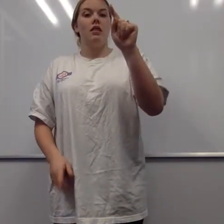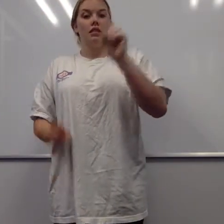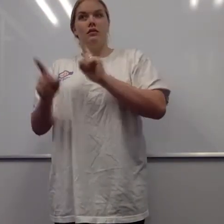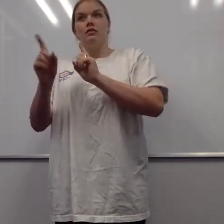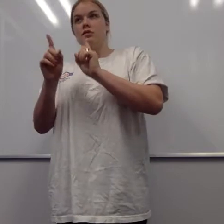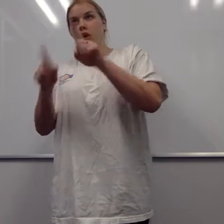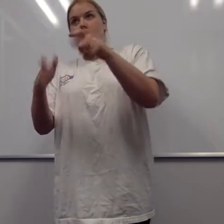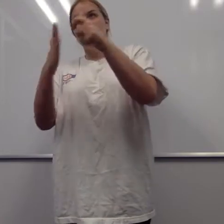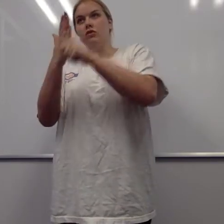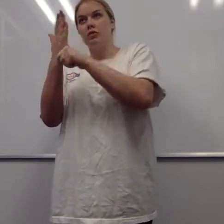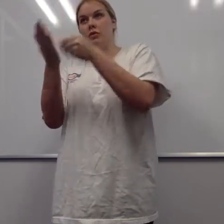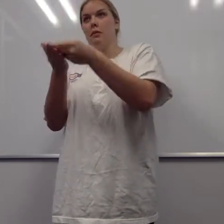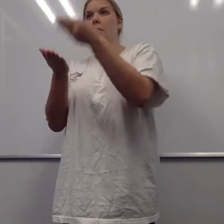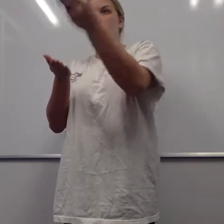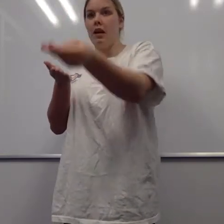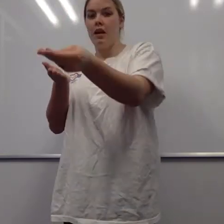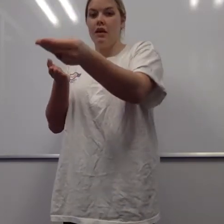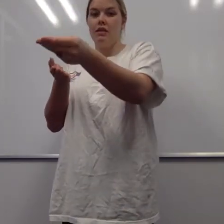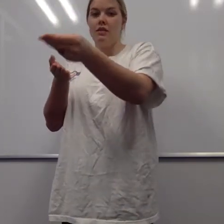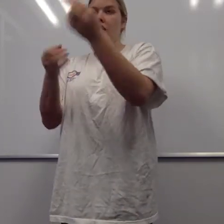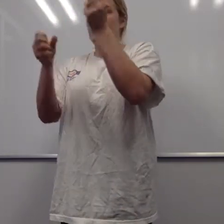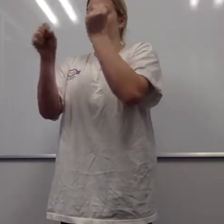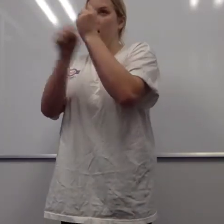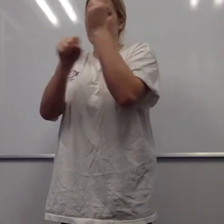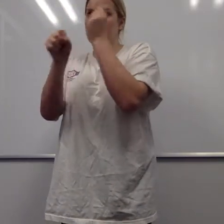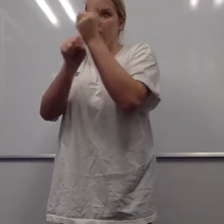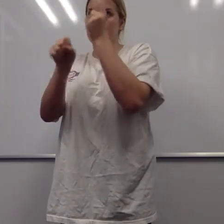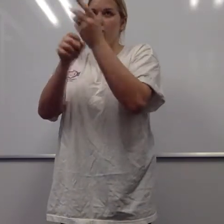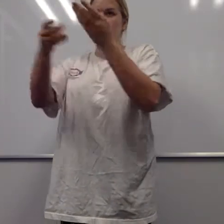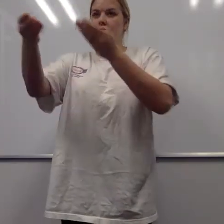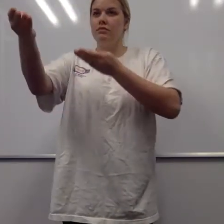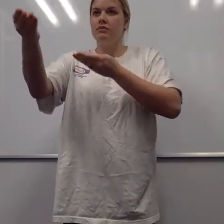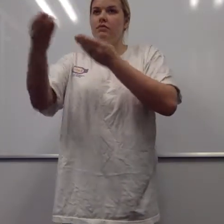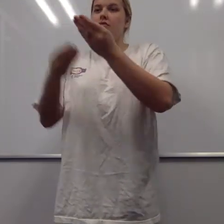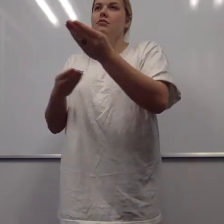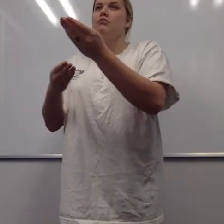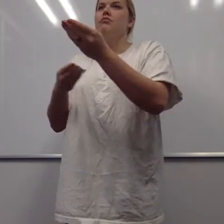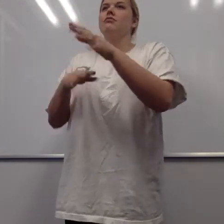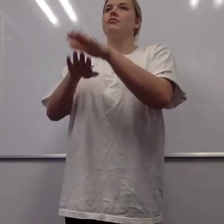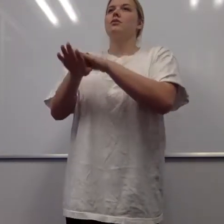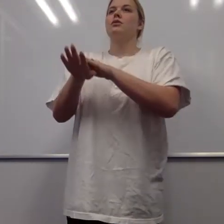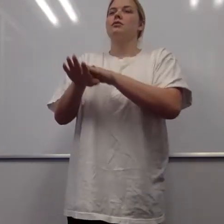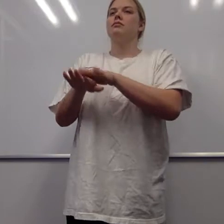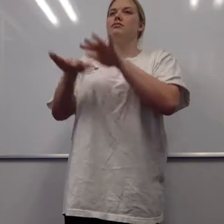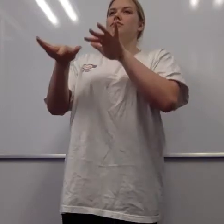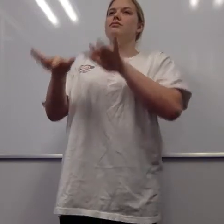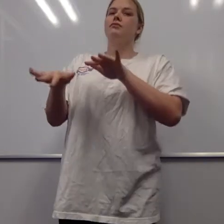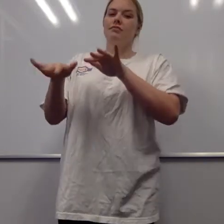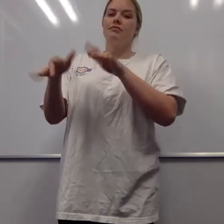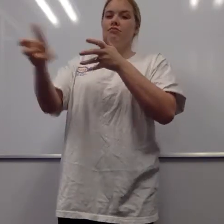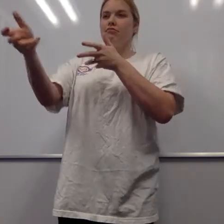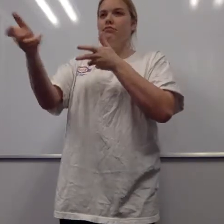York. They don't just conduct a transaction, though. They take a moment to slow down, talk, and treat each other like